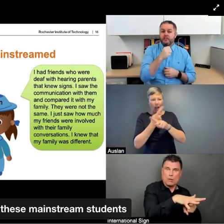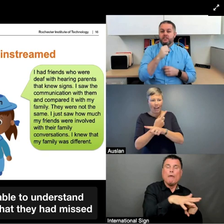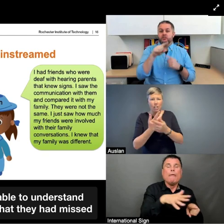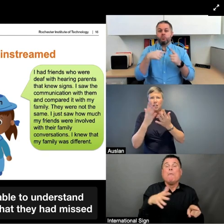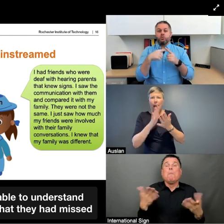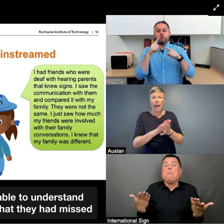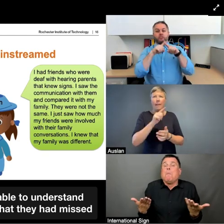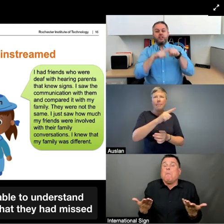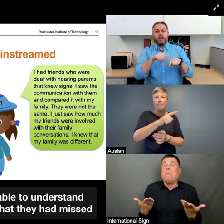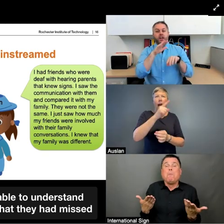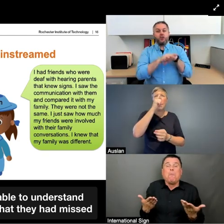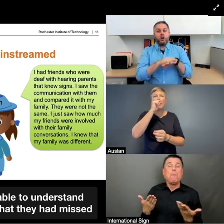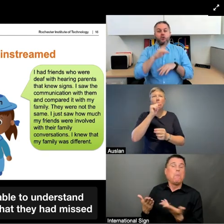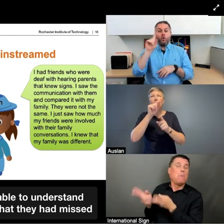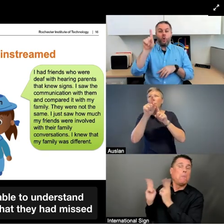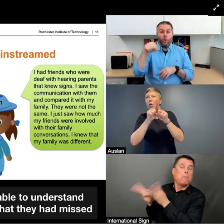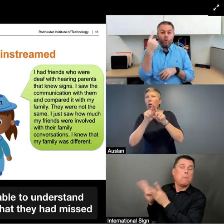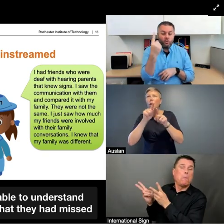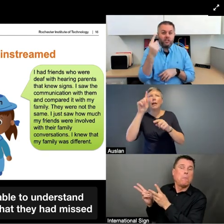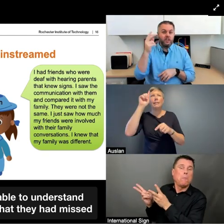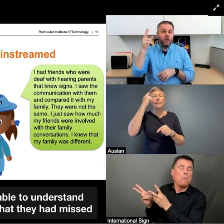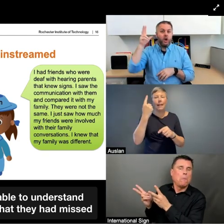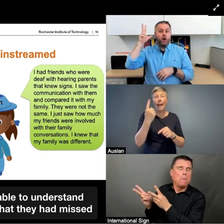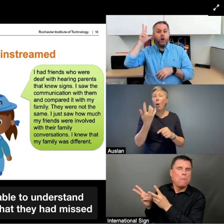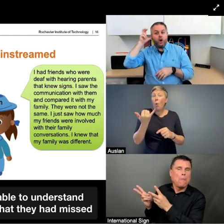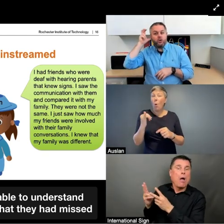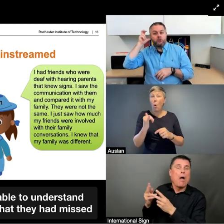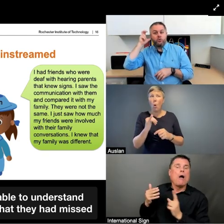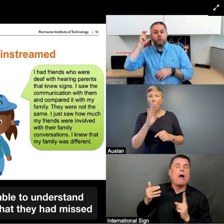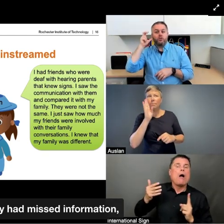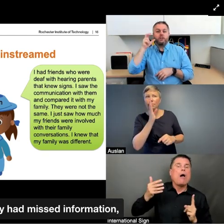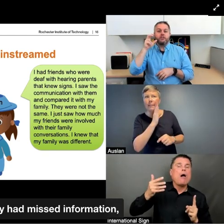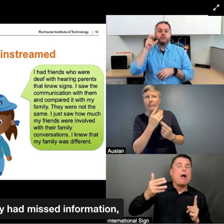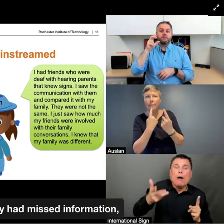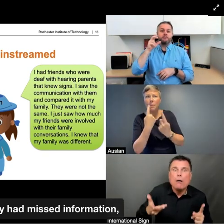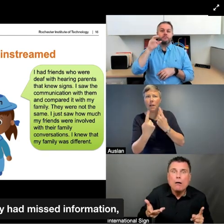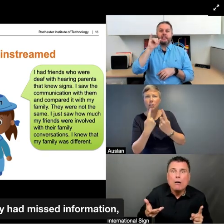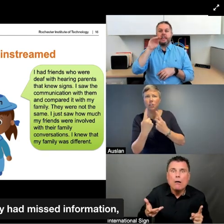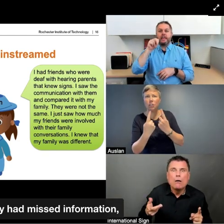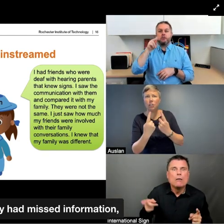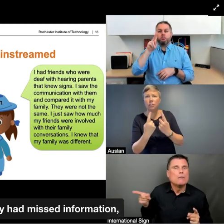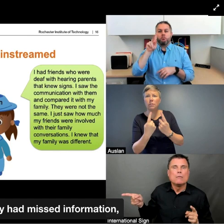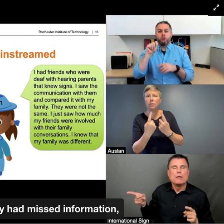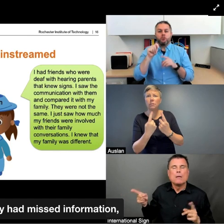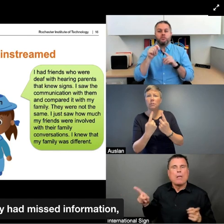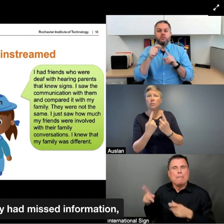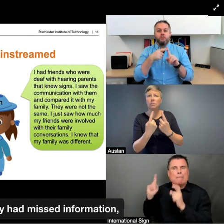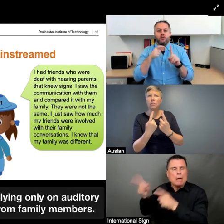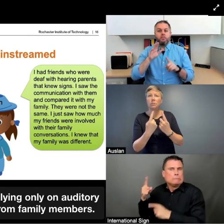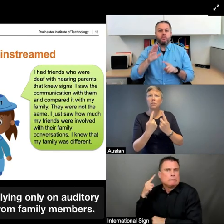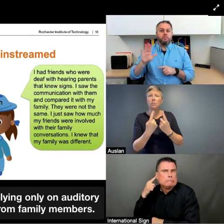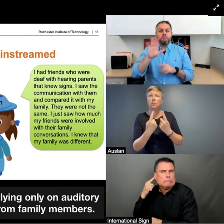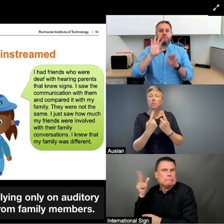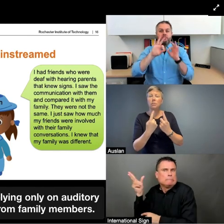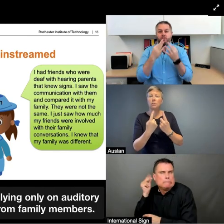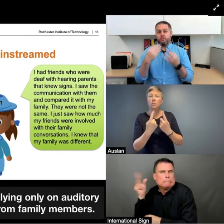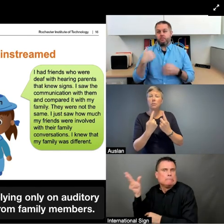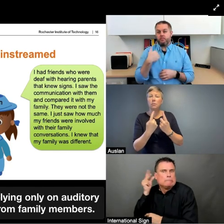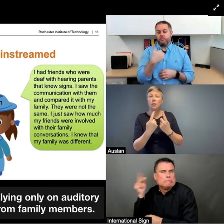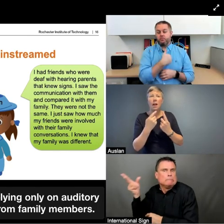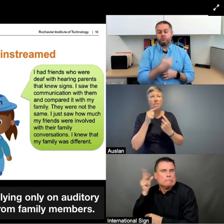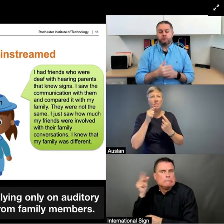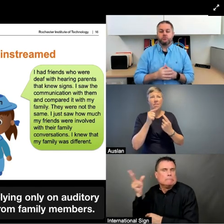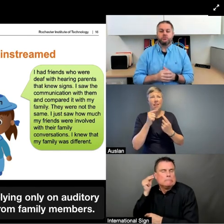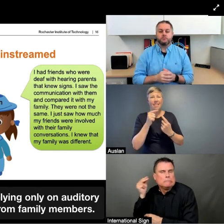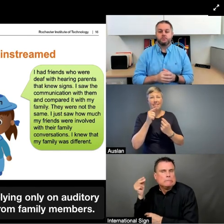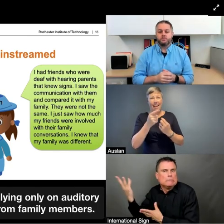students are able to understand that what they had missed and that they had missed information when relying only